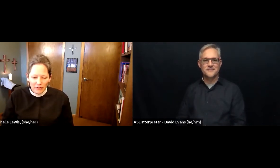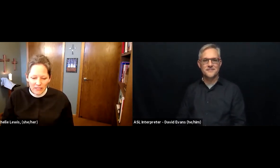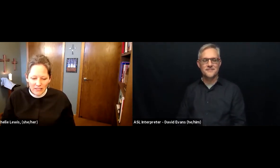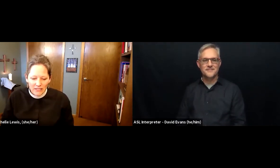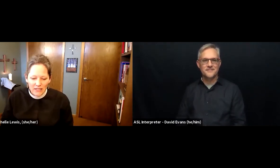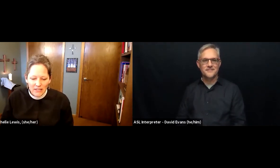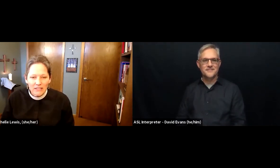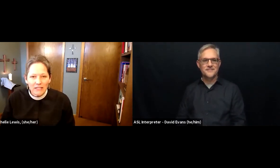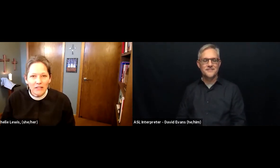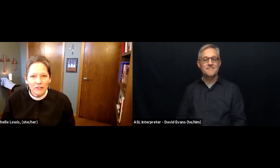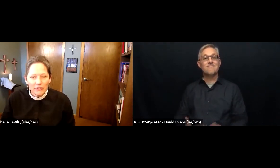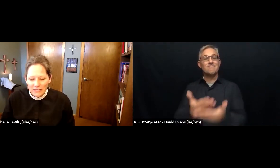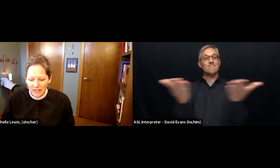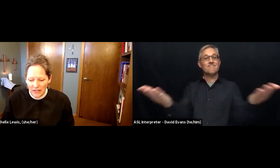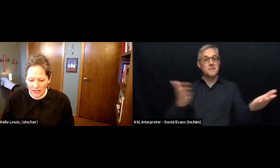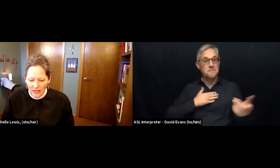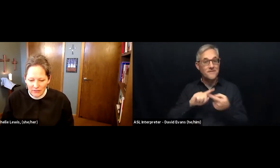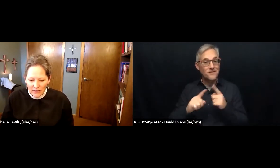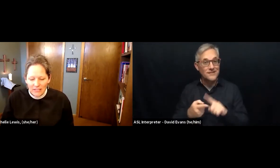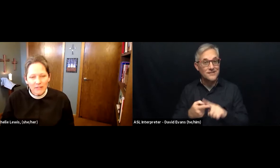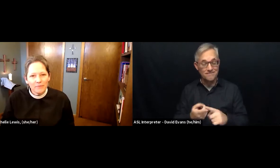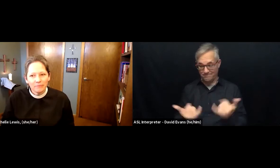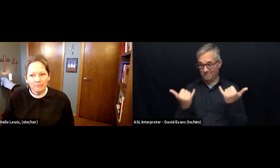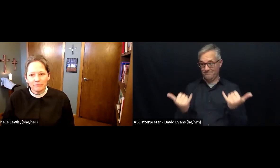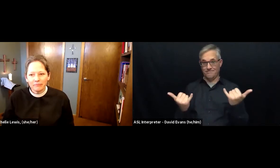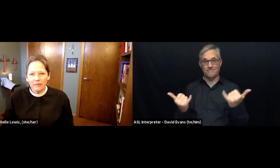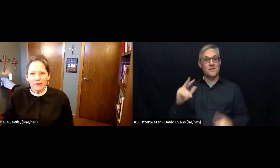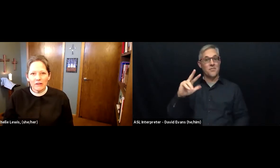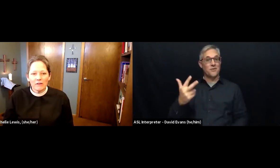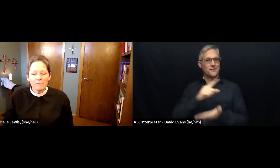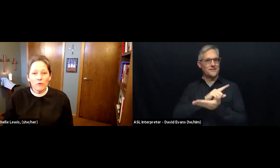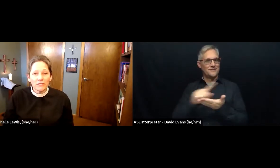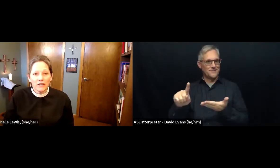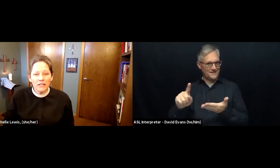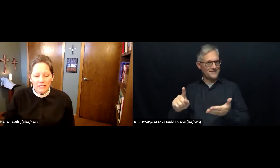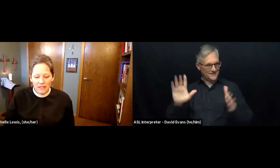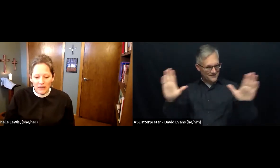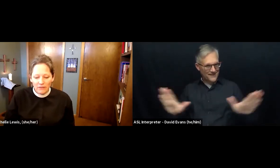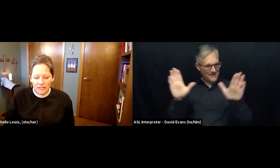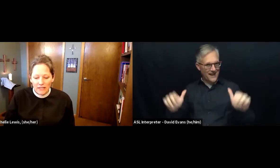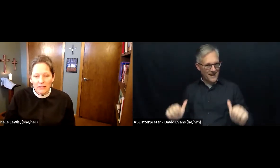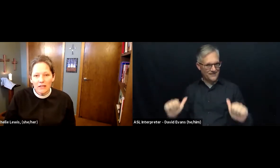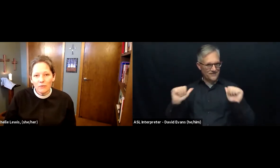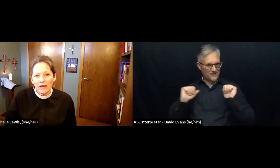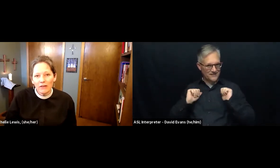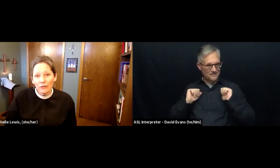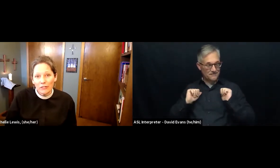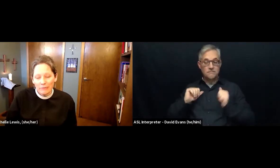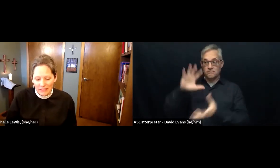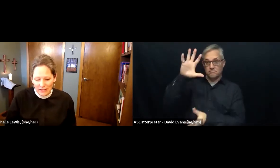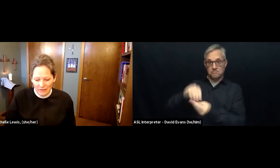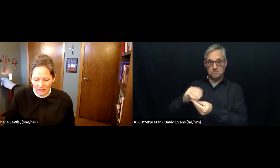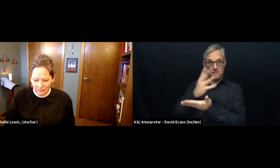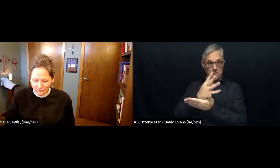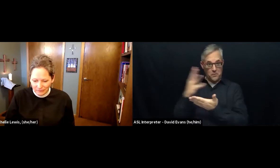My friends, today is the third Sunday in Advent. There are four Sundays in Advent, and then we have